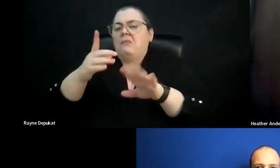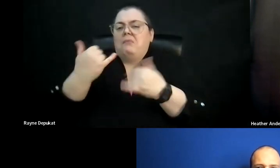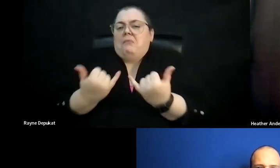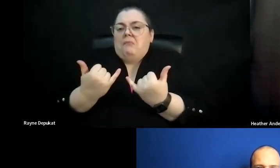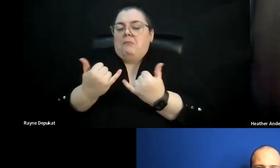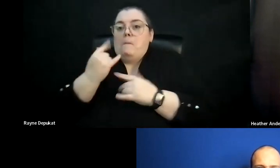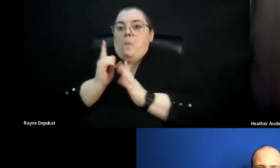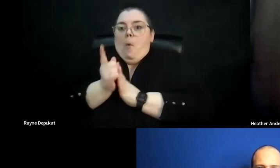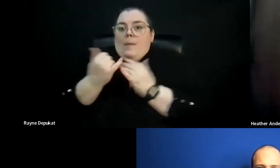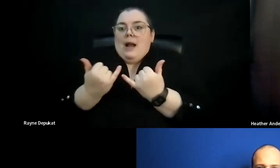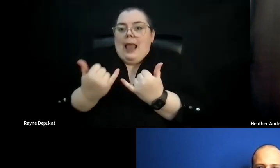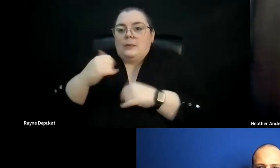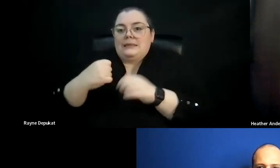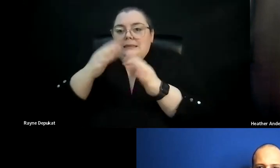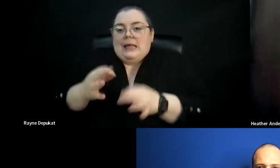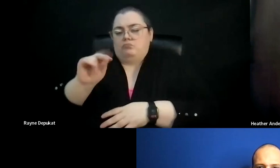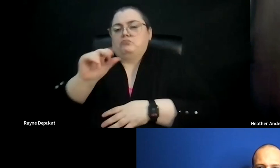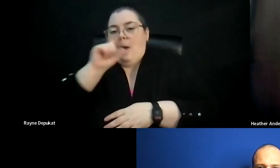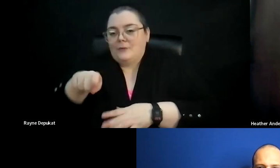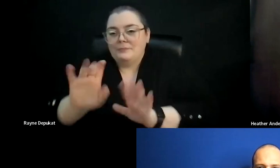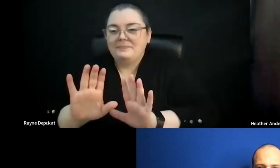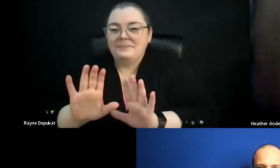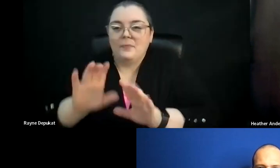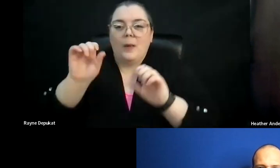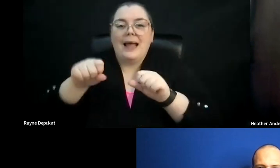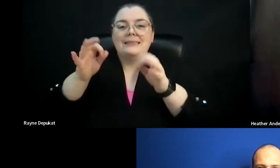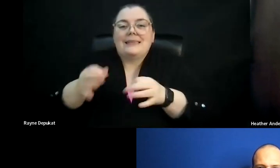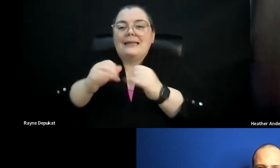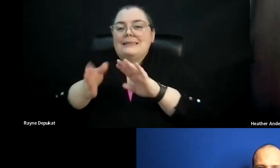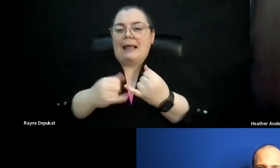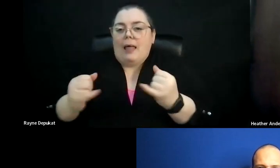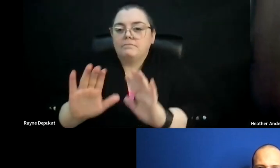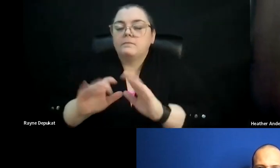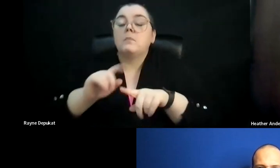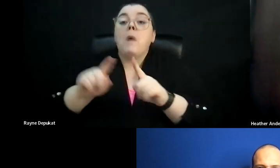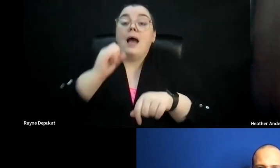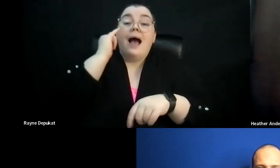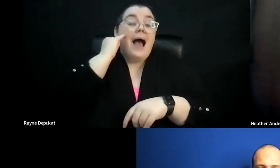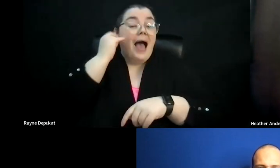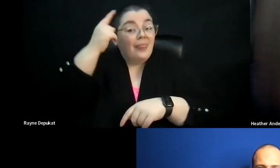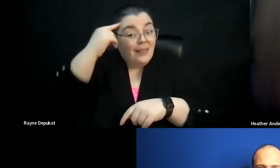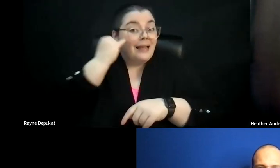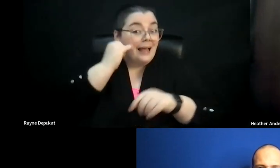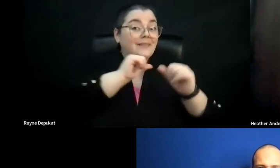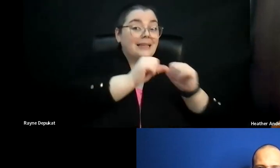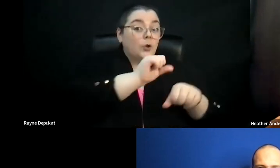figure out, how long. I mean, we don't have to decide right this moment. We don't. We can come up with a timeline,